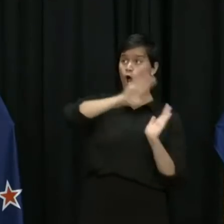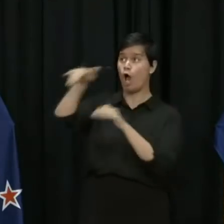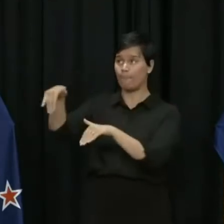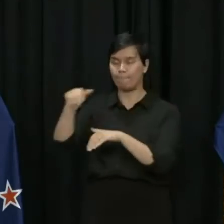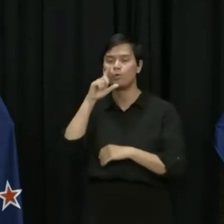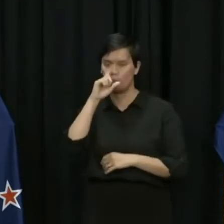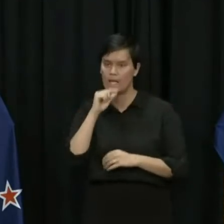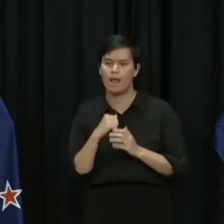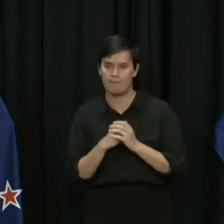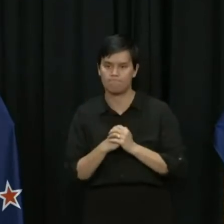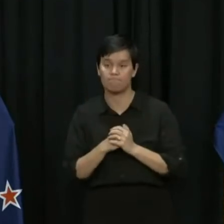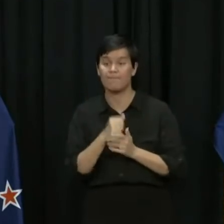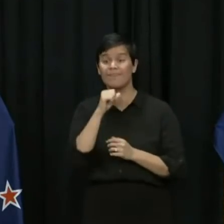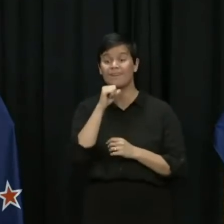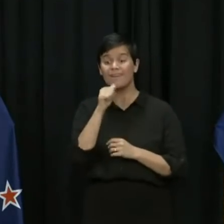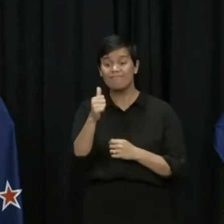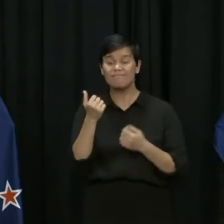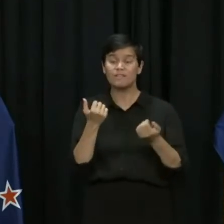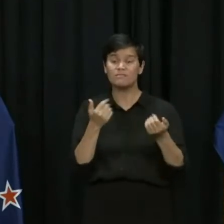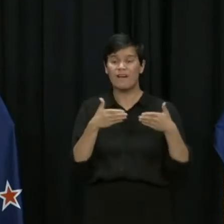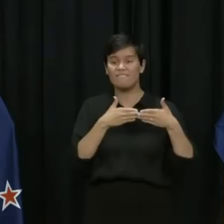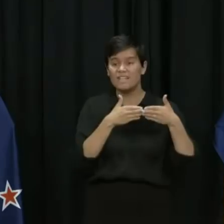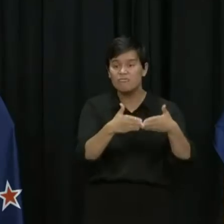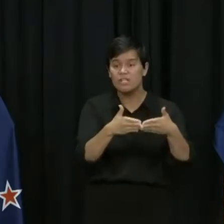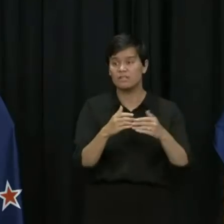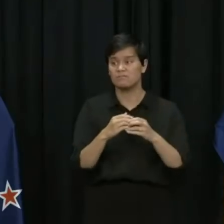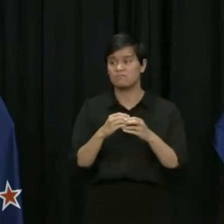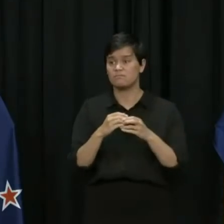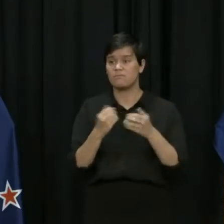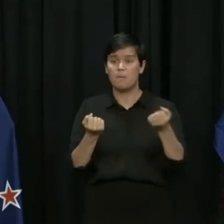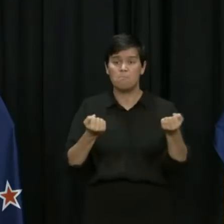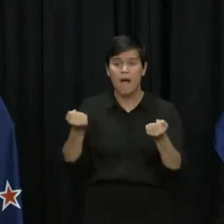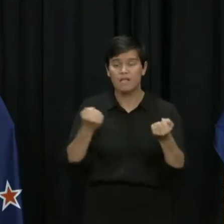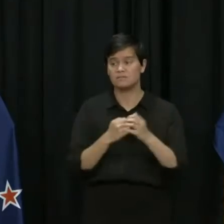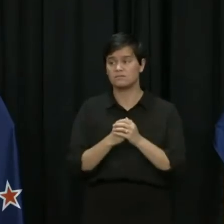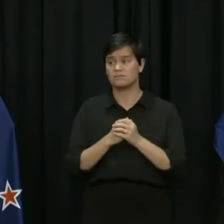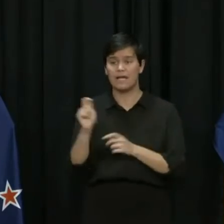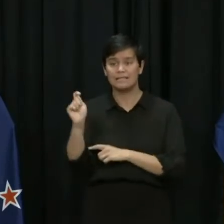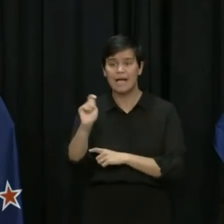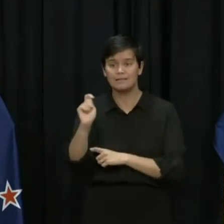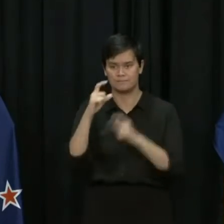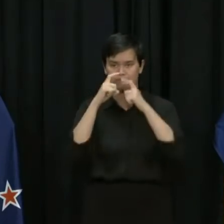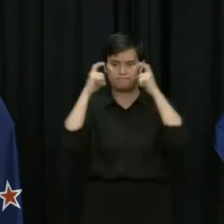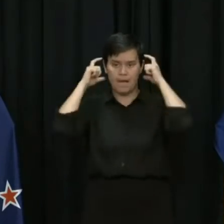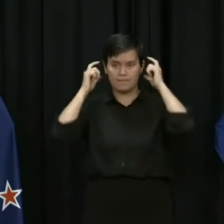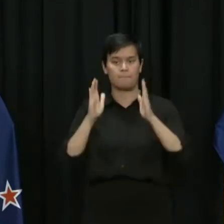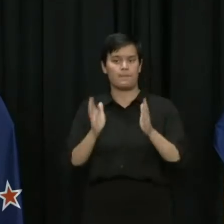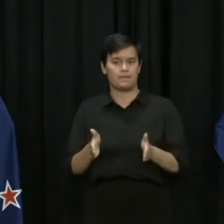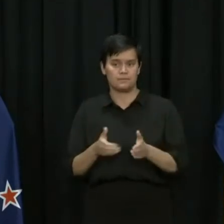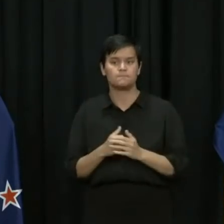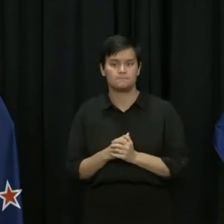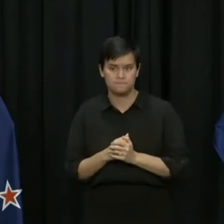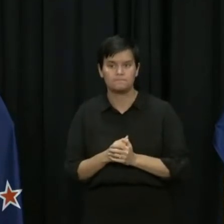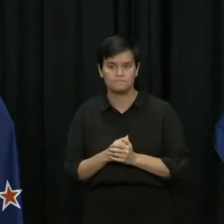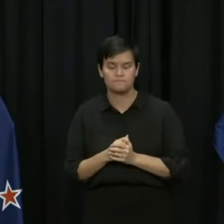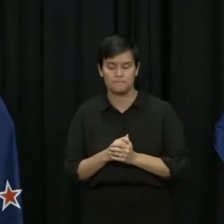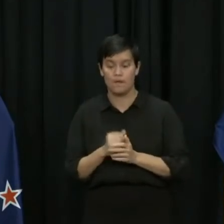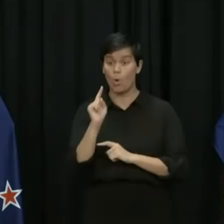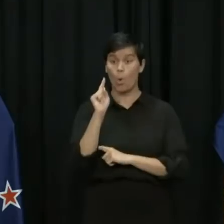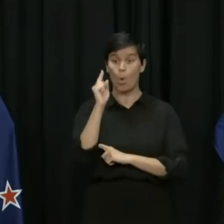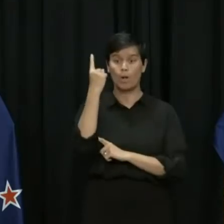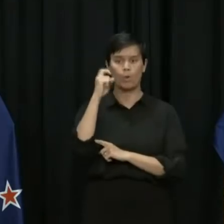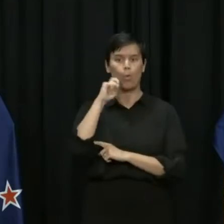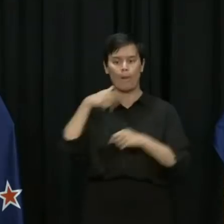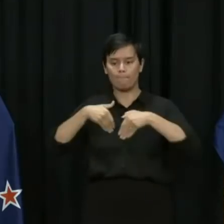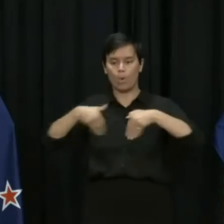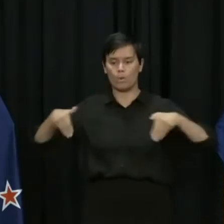be required. Of course, Aucklanders are well used to that now. A border will be put in place in Auckland. The border will